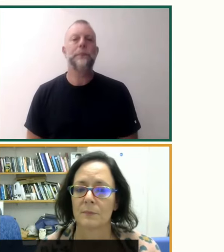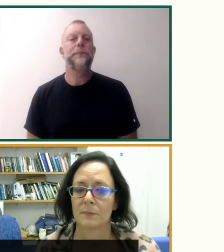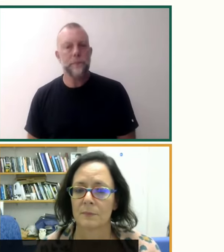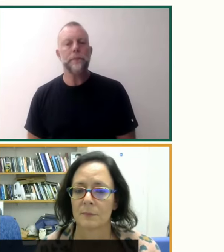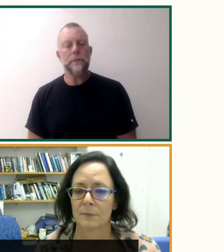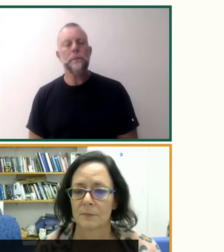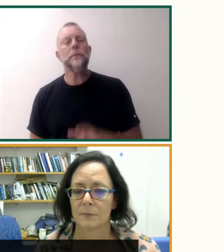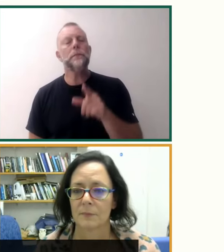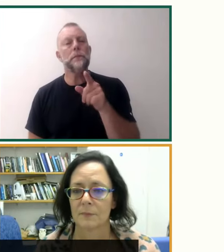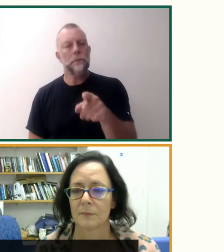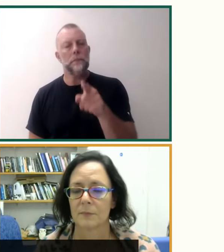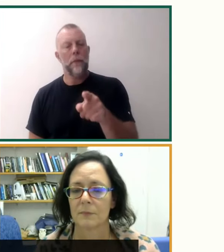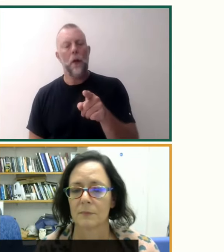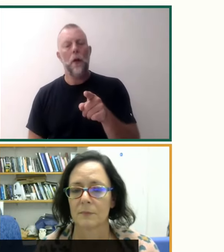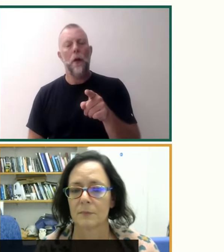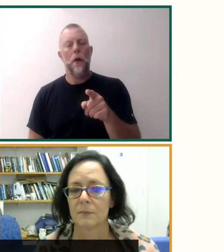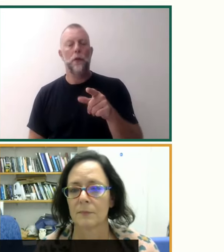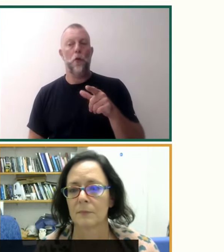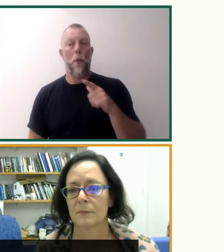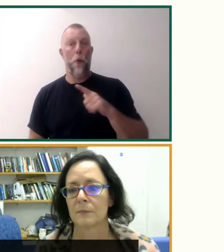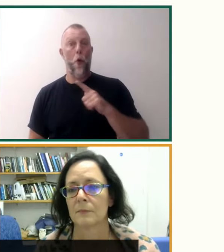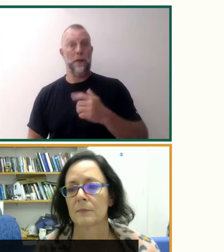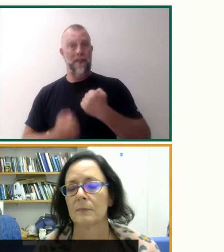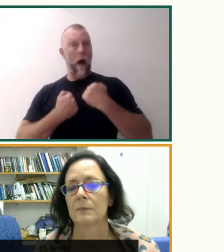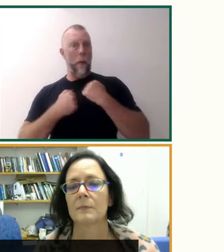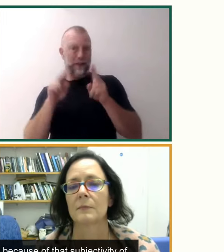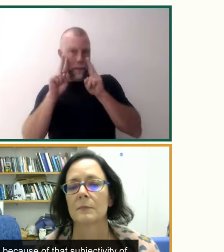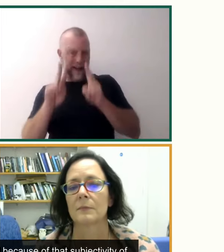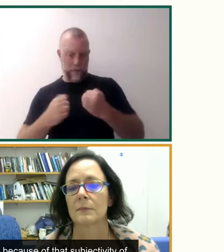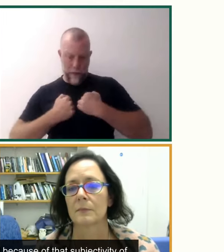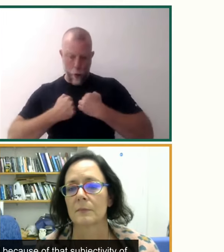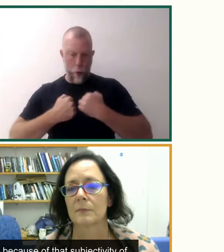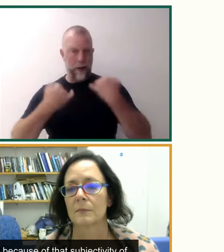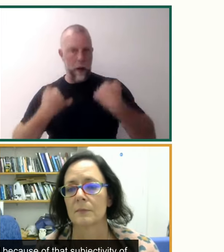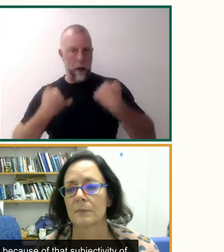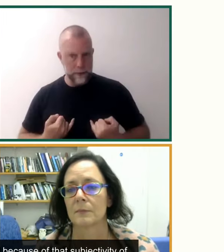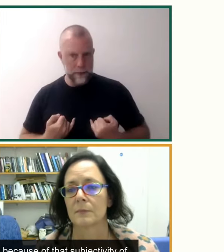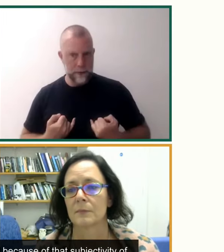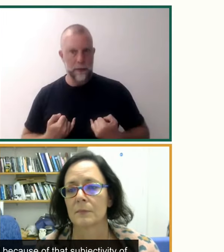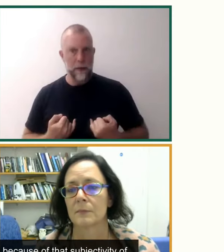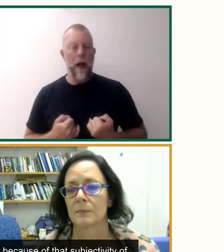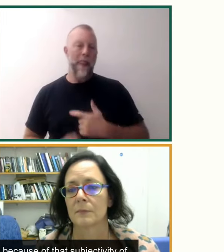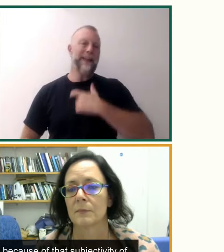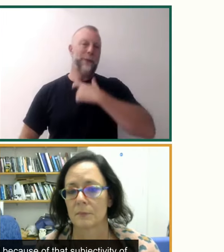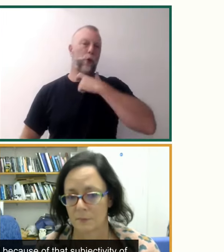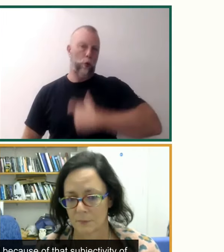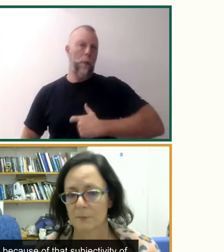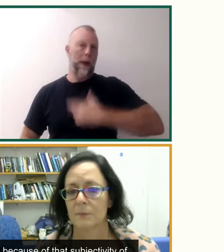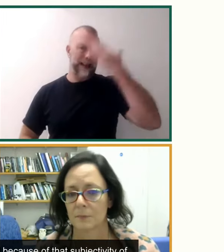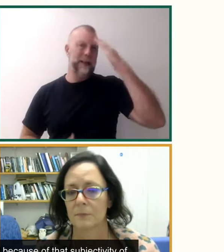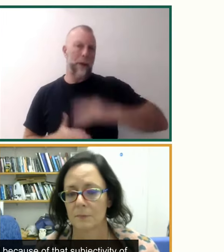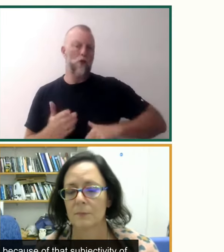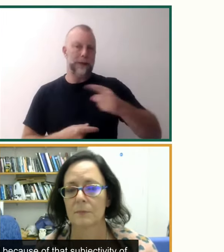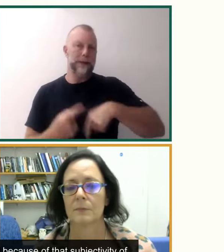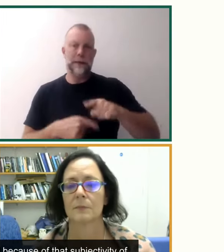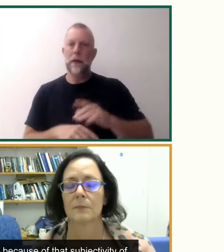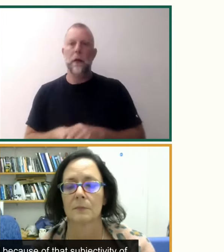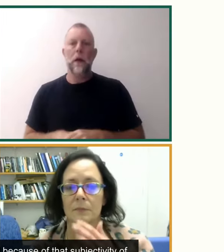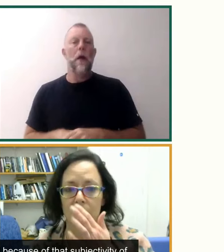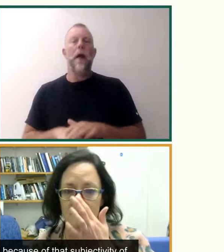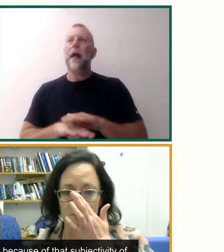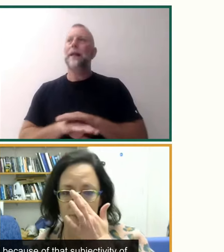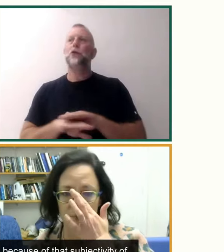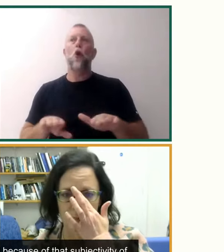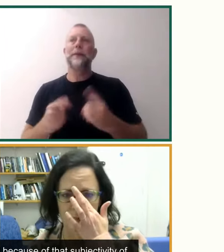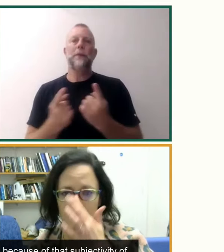because of that subjectivity of illness, it is also utterly universal to human experience. It isn't something that happens to